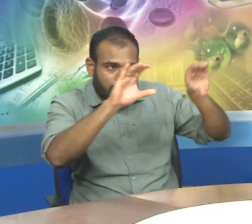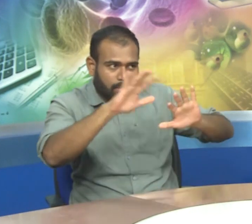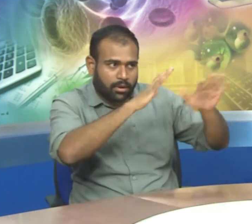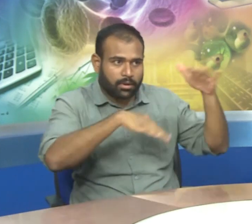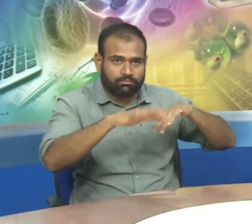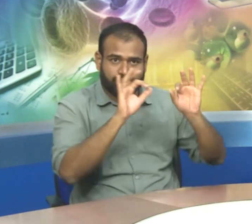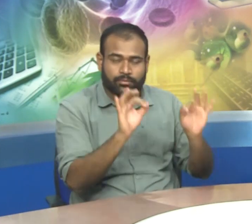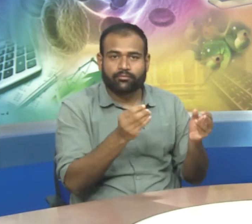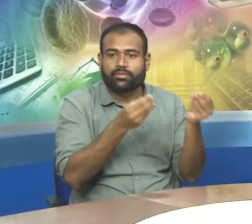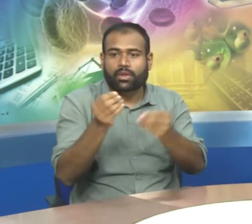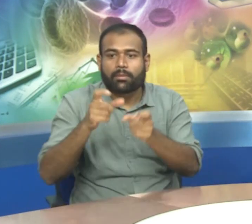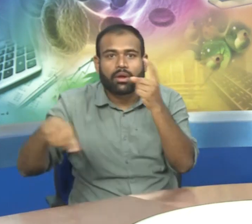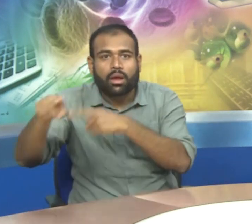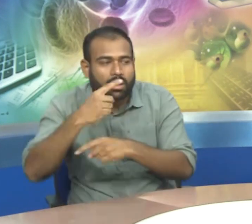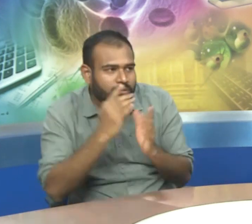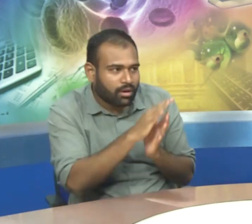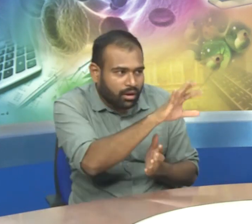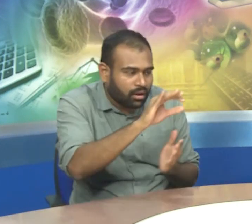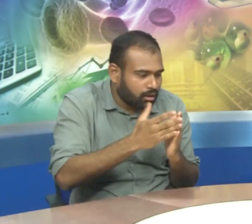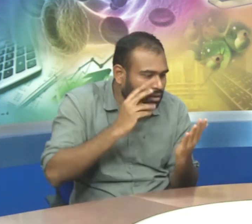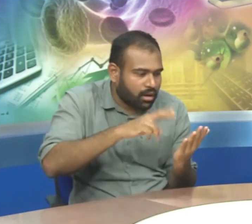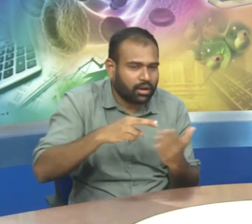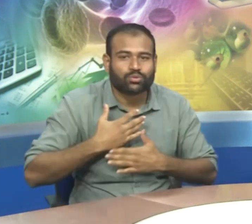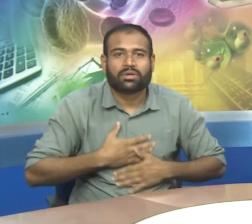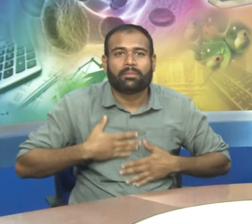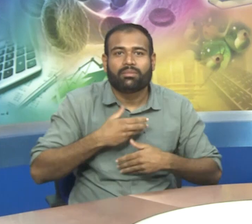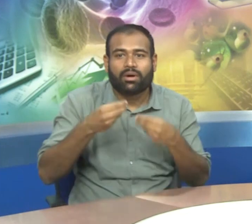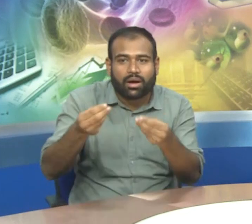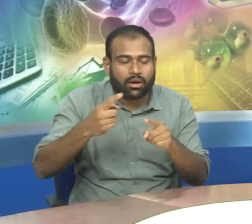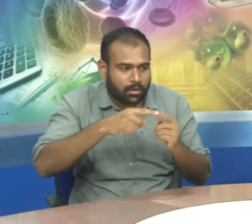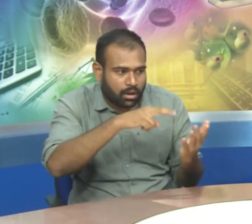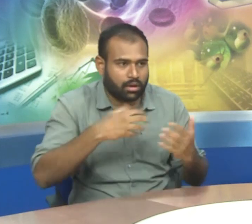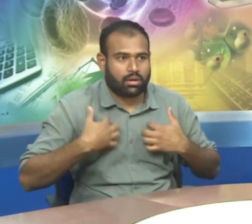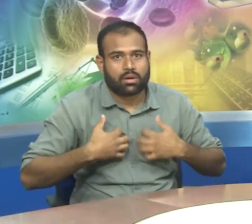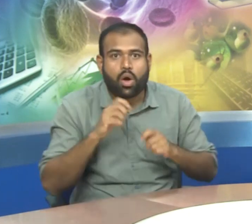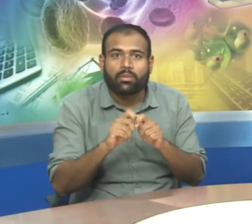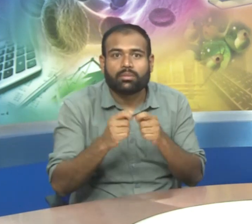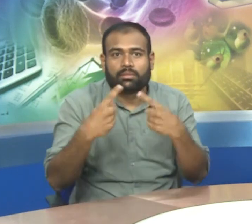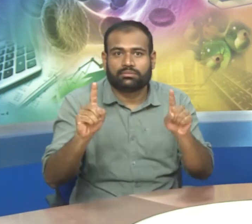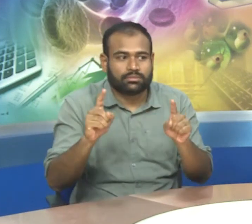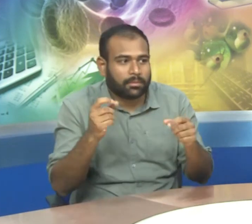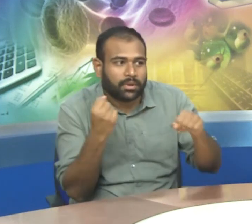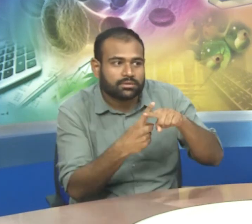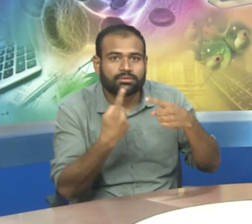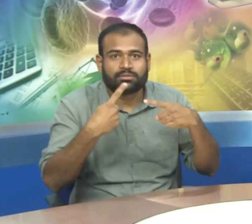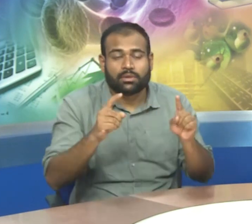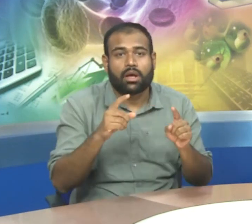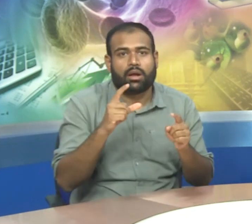Positive attitude towards the library should be developed at early stages to know the importance of library,